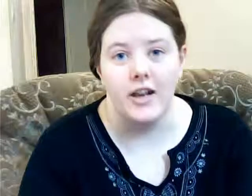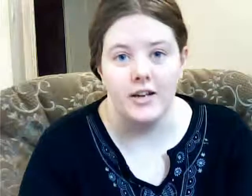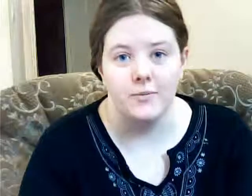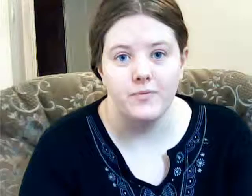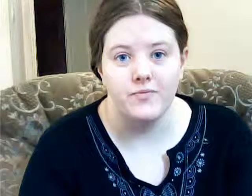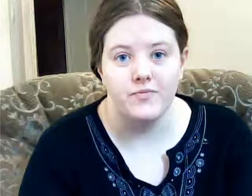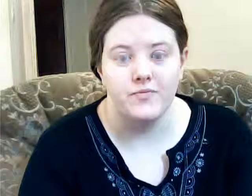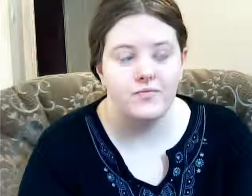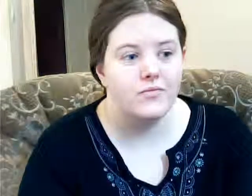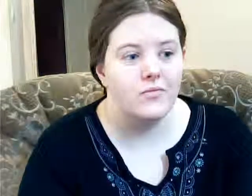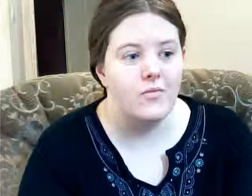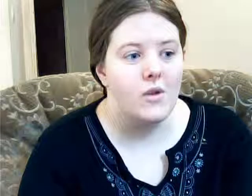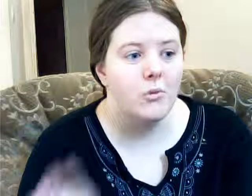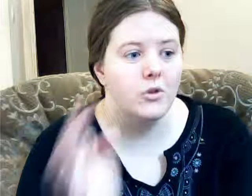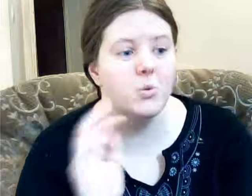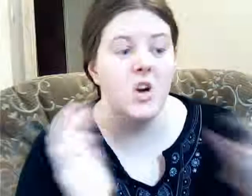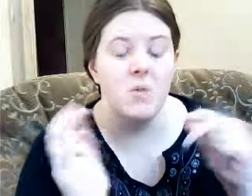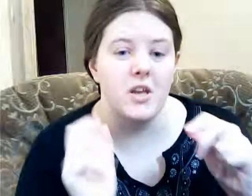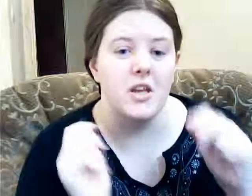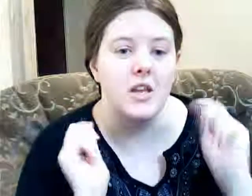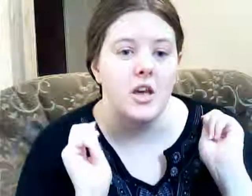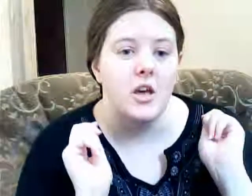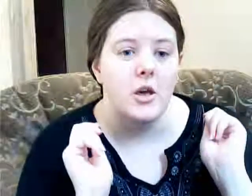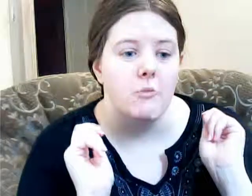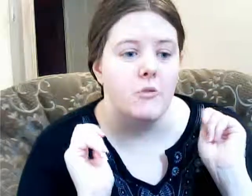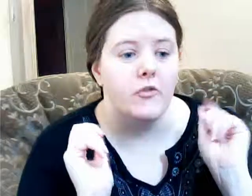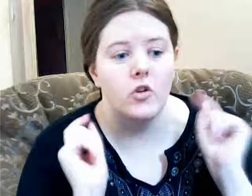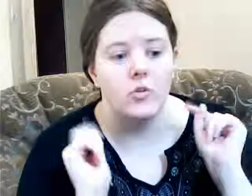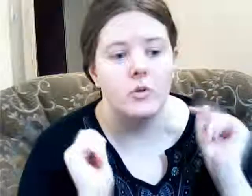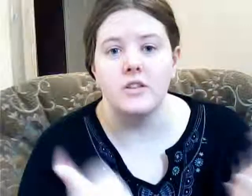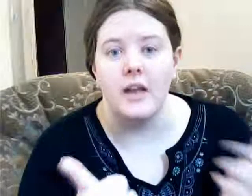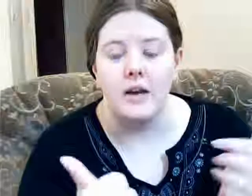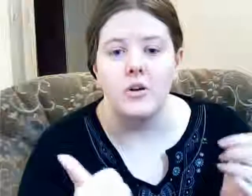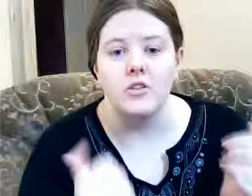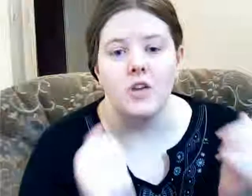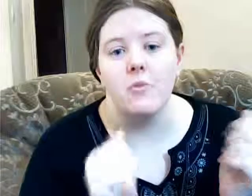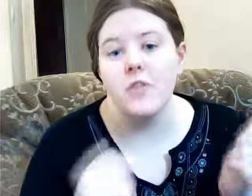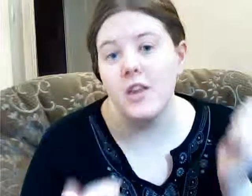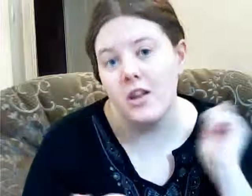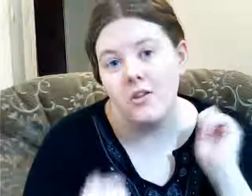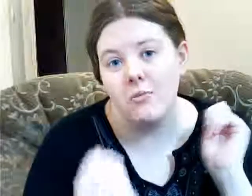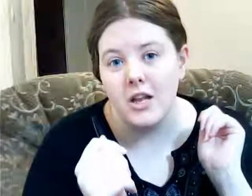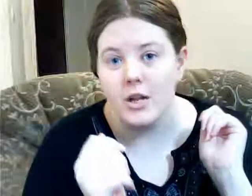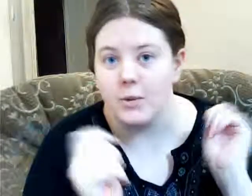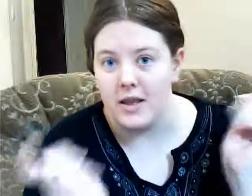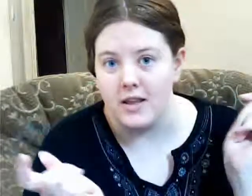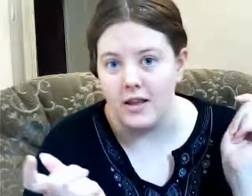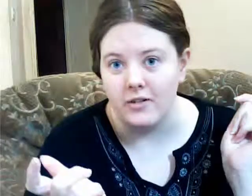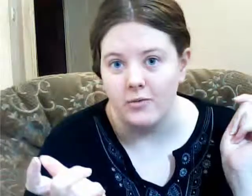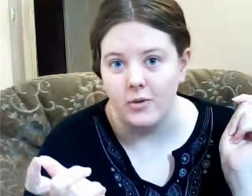which will probably be before the week's out as i'm thinking of making the baking one for